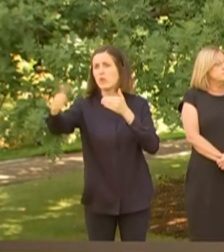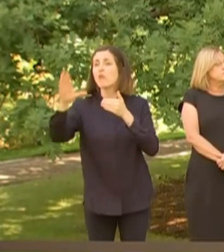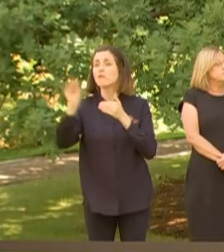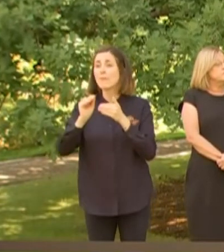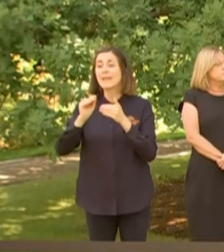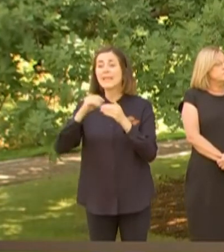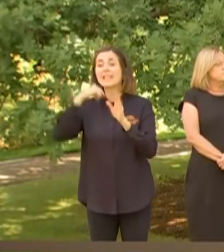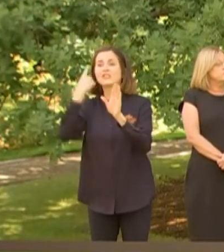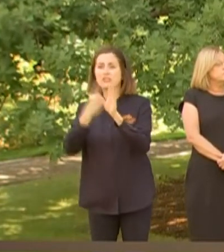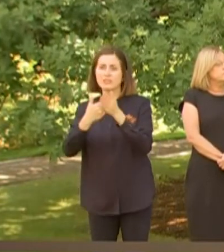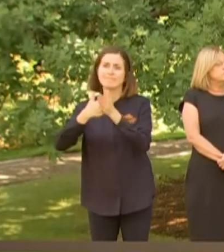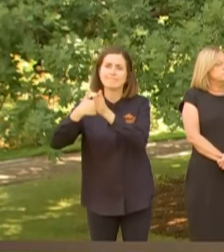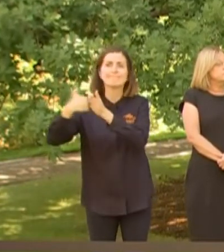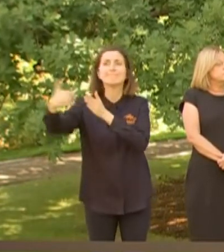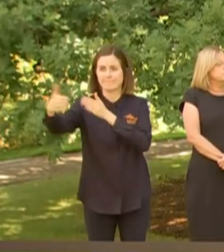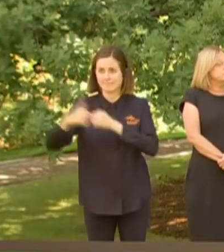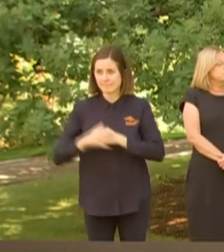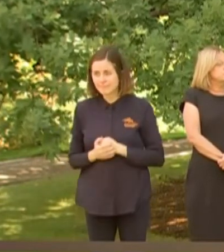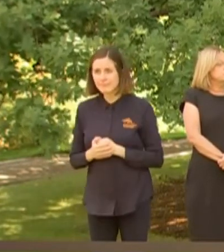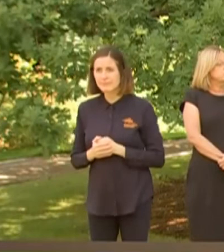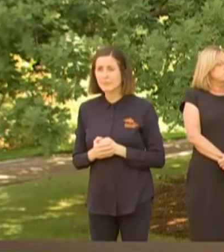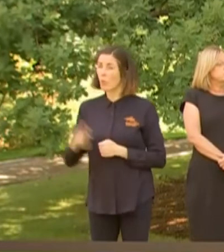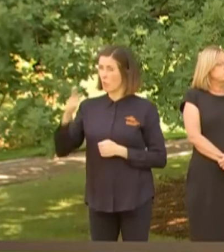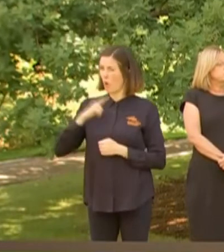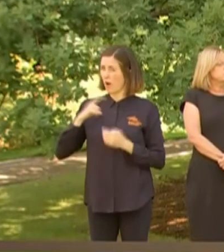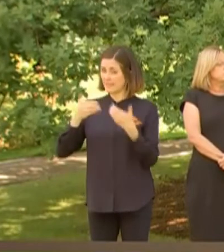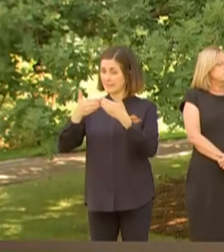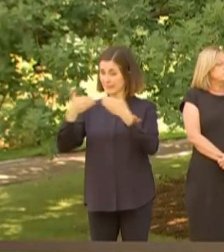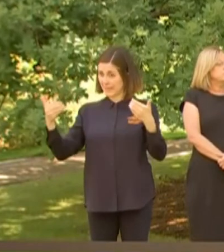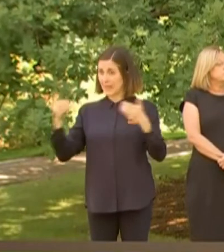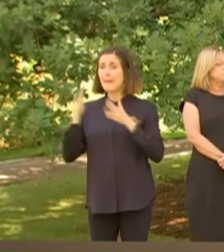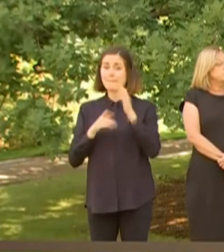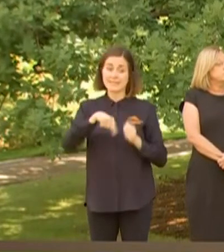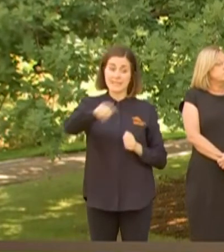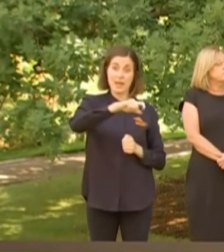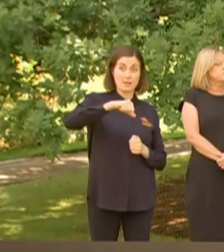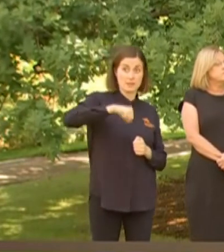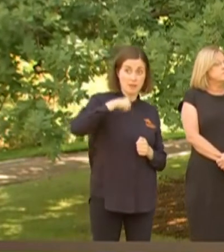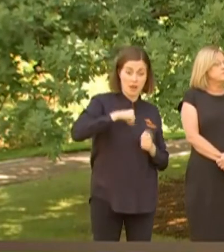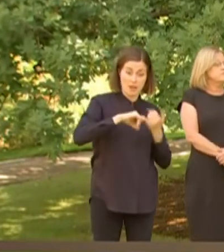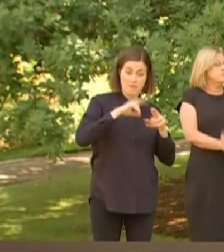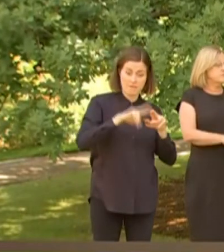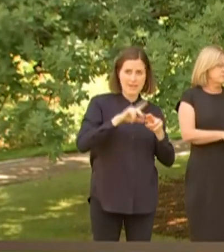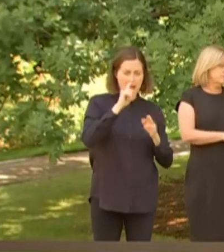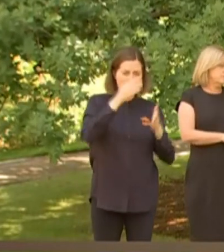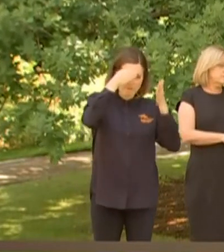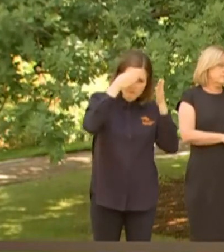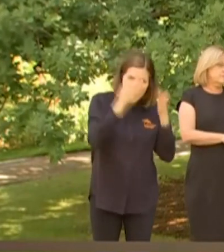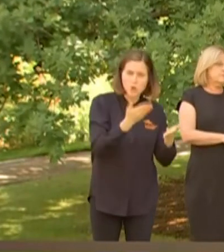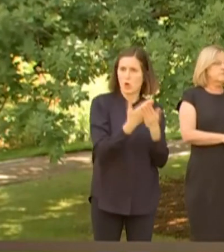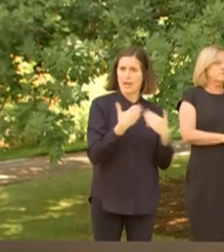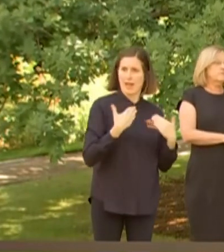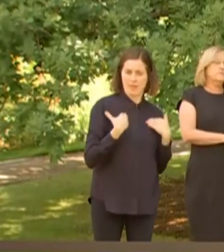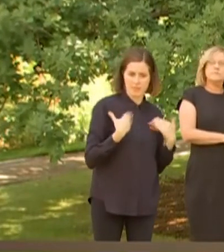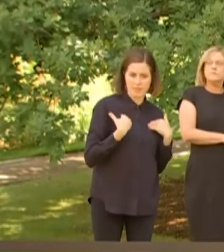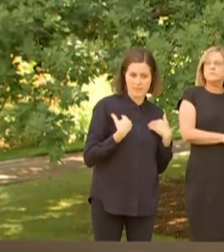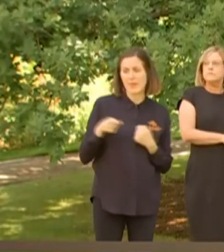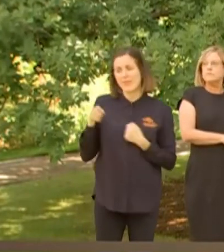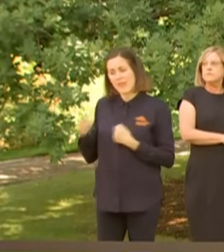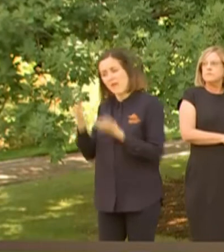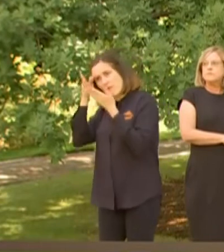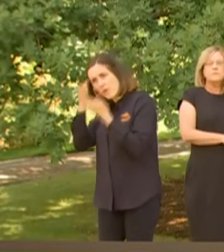therefore giving people the room to be able to focus on the unique challenges that this year has thrown up and will continue to throw up just simply makes